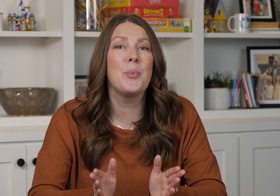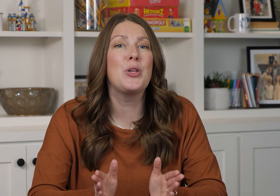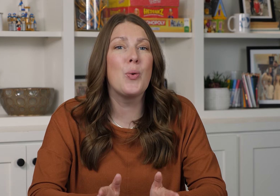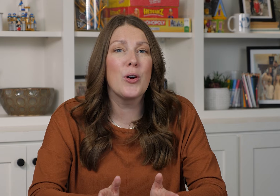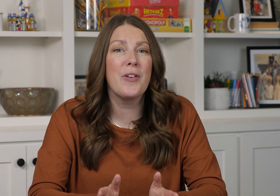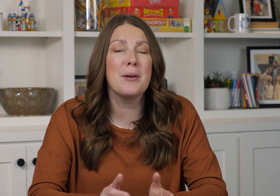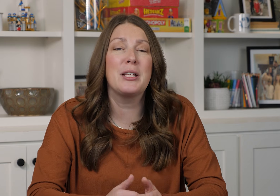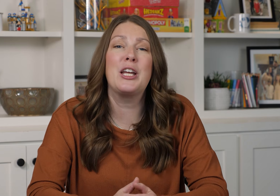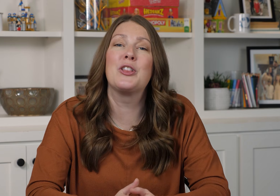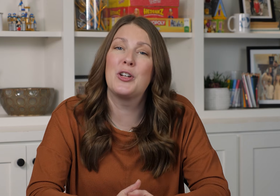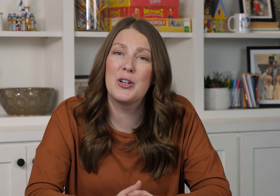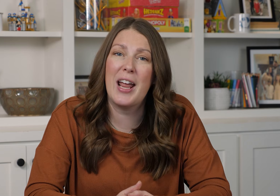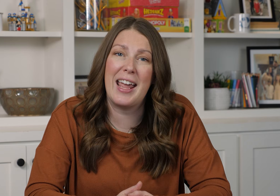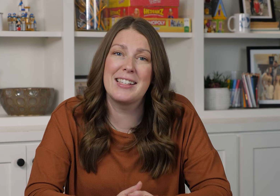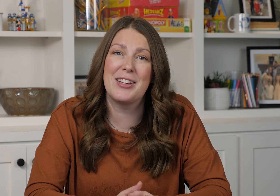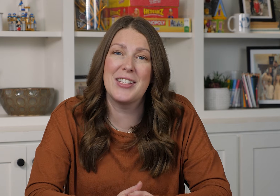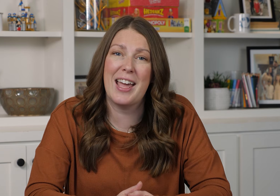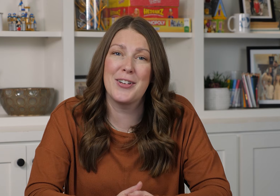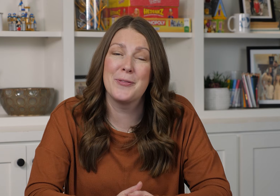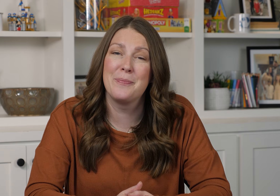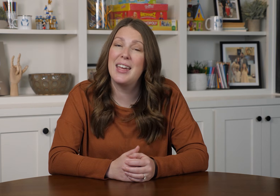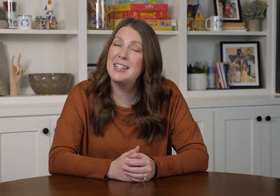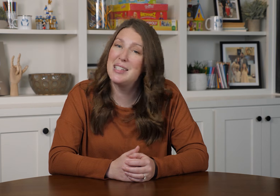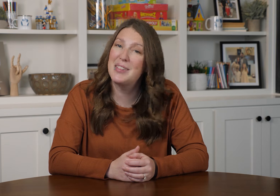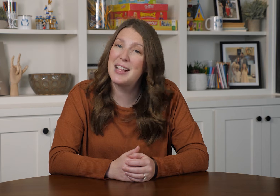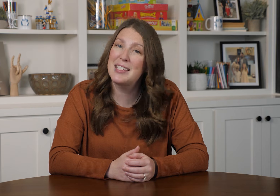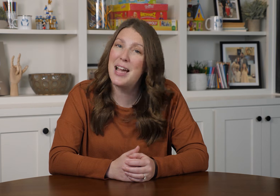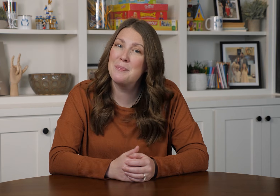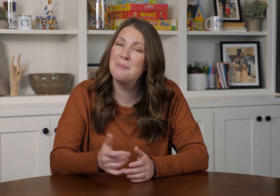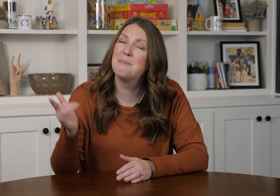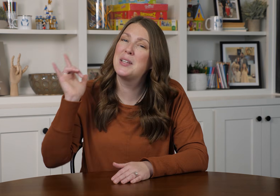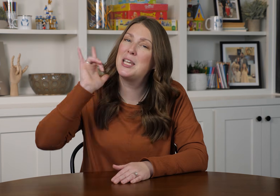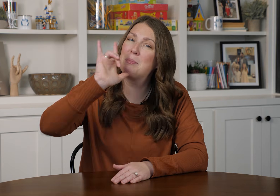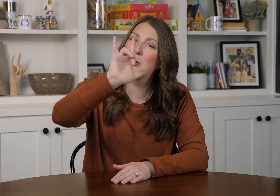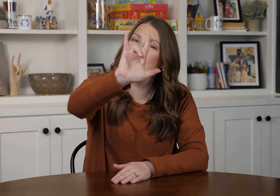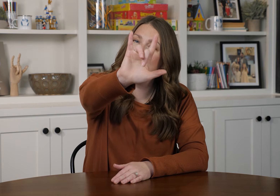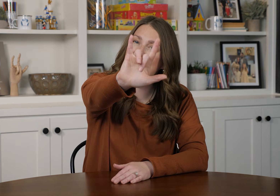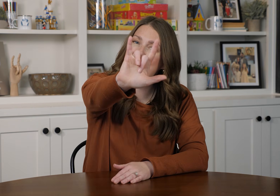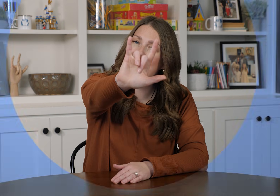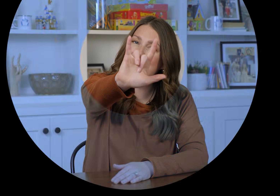your family learn ASL together. And until next time, keep learning how to sign.